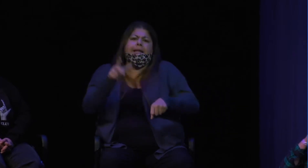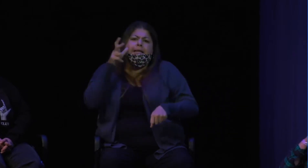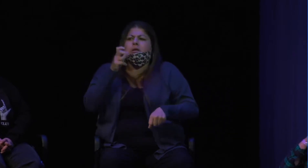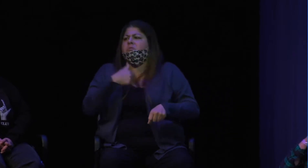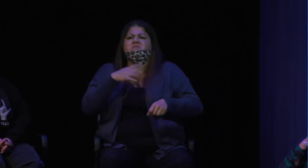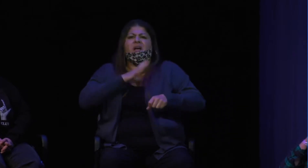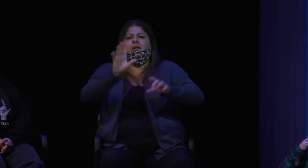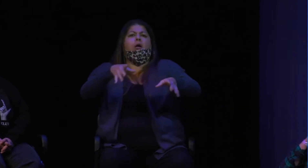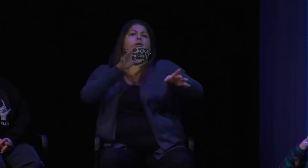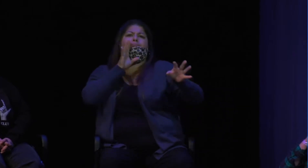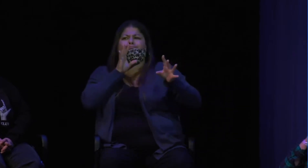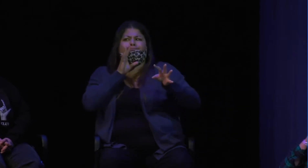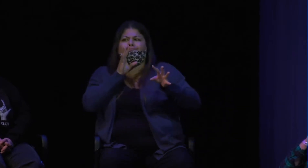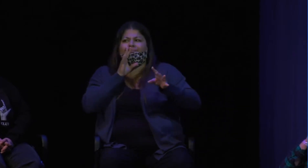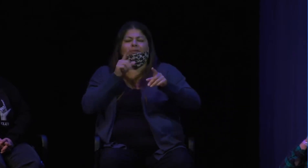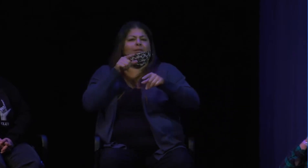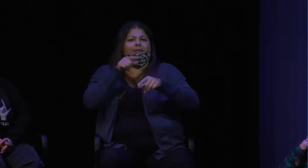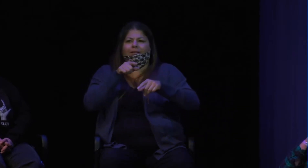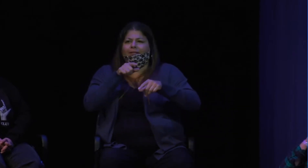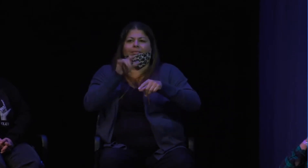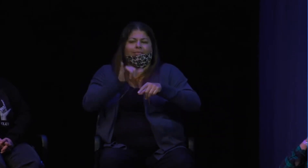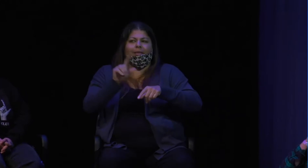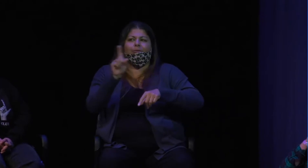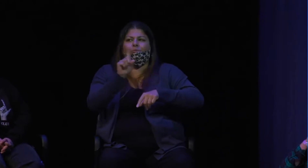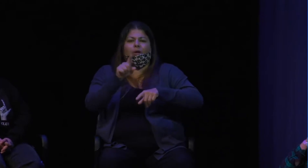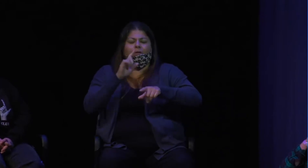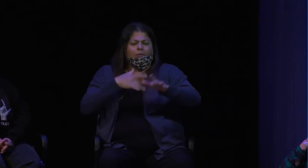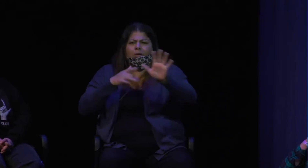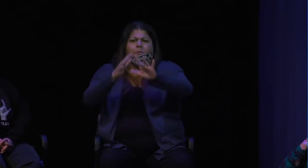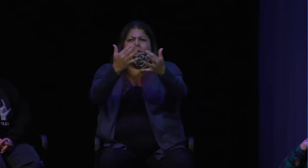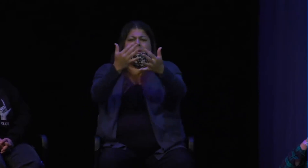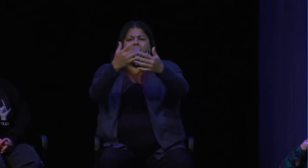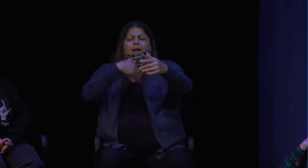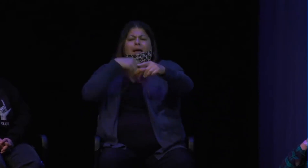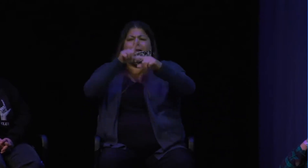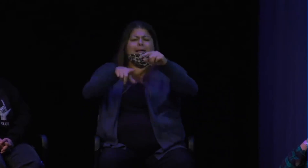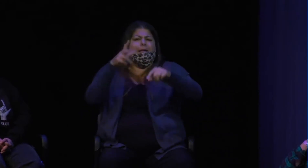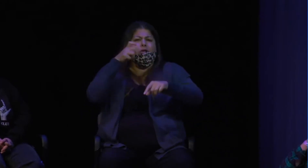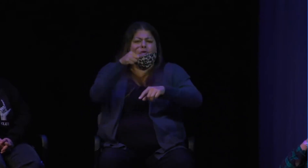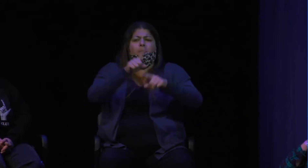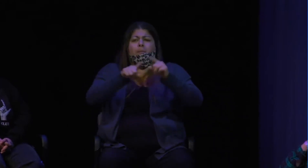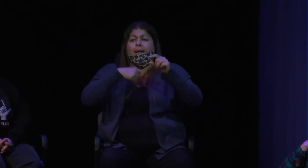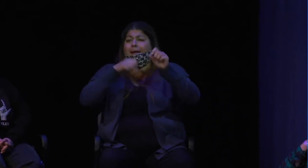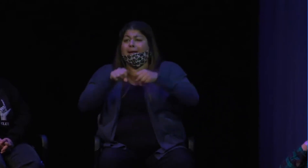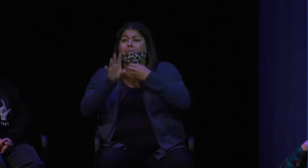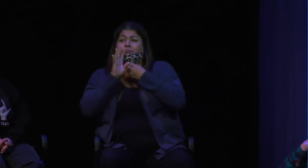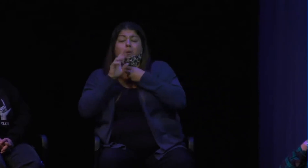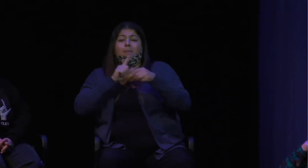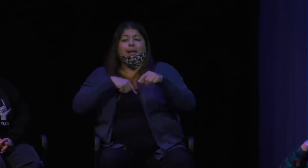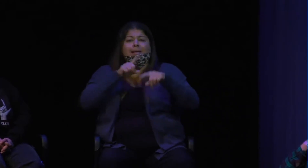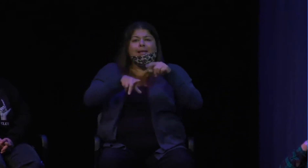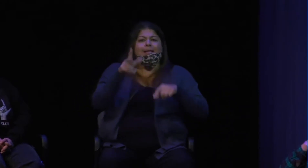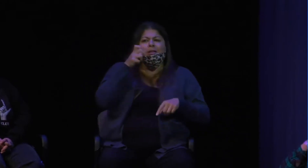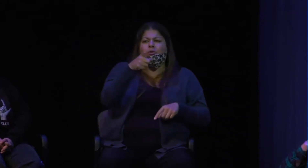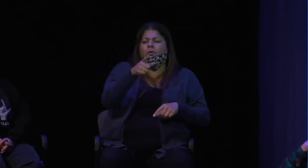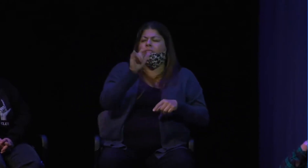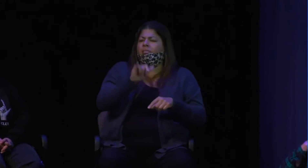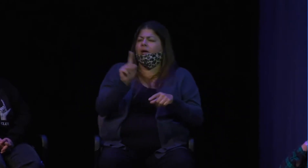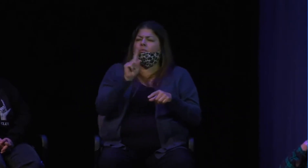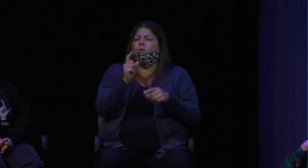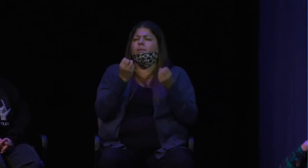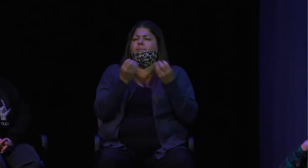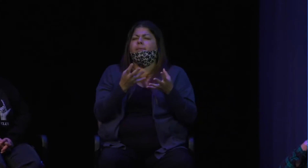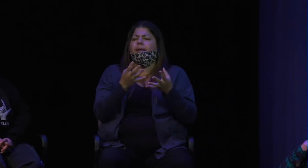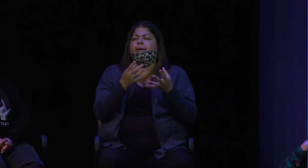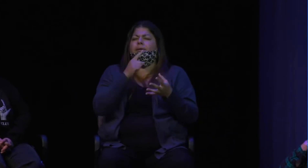And usually when you can speak, people assume that you can also hear. So they speak rapidly. And Ruben would have been at a loss,